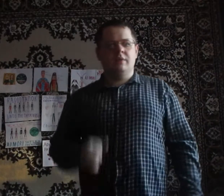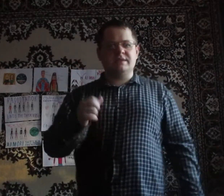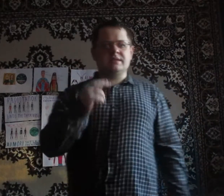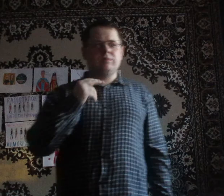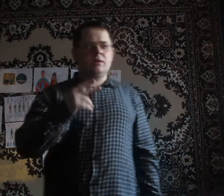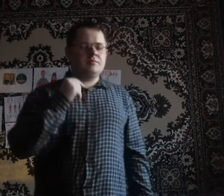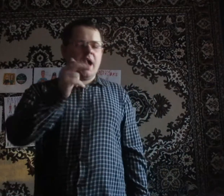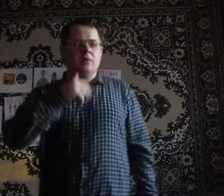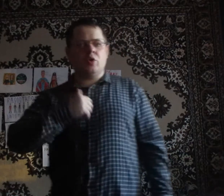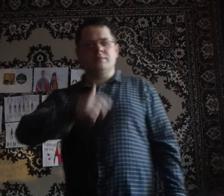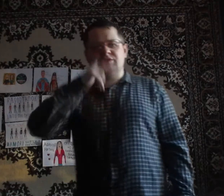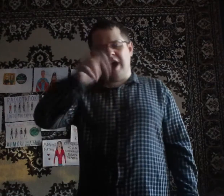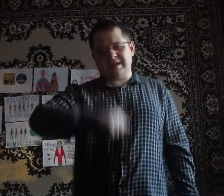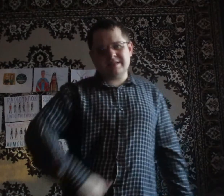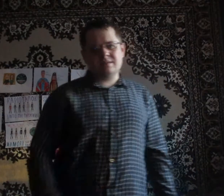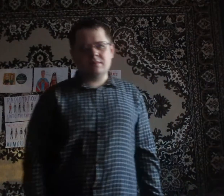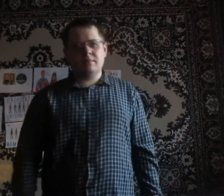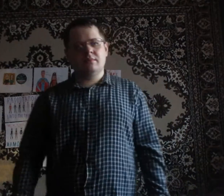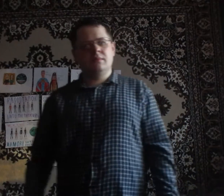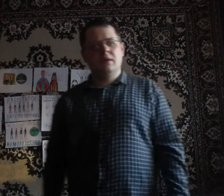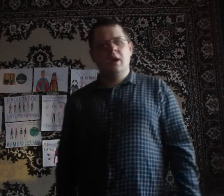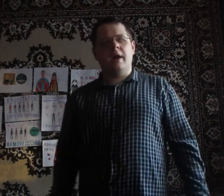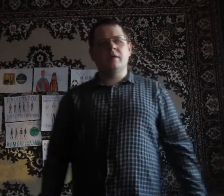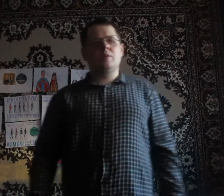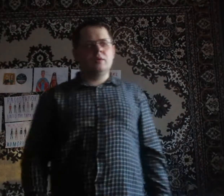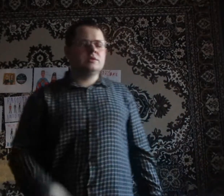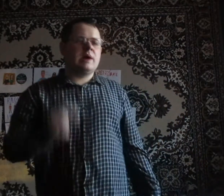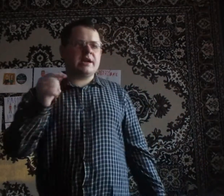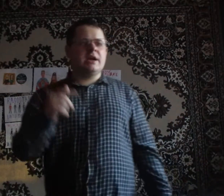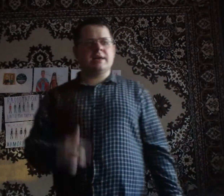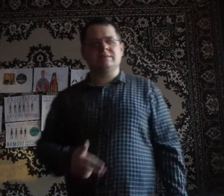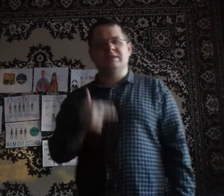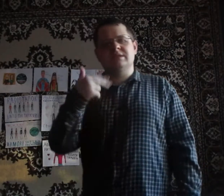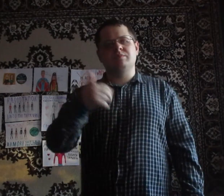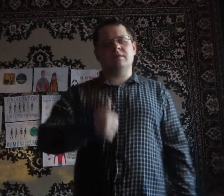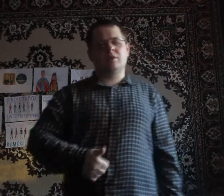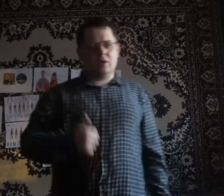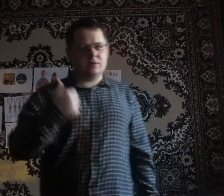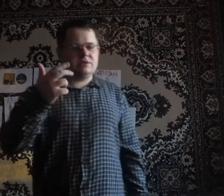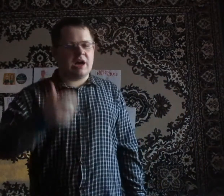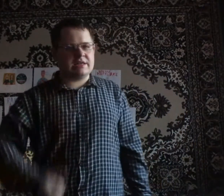This is one by rolling dice. I don't roll a die, guys. This is one rolling dice.